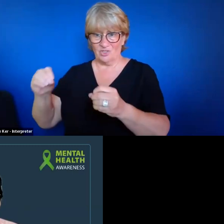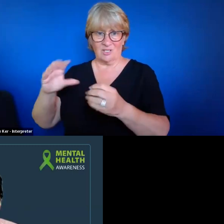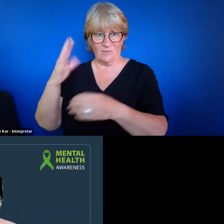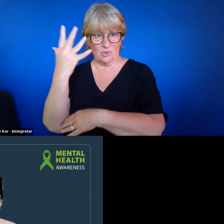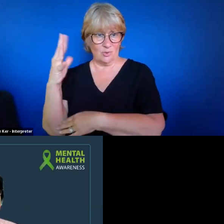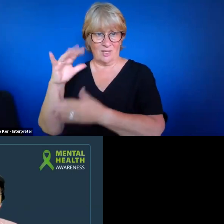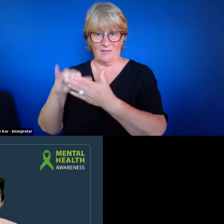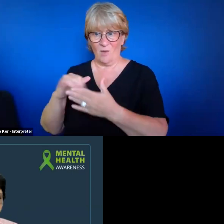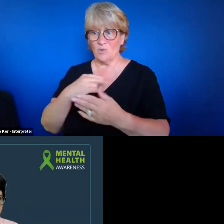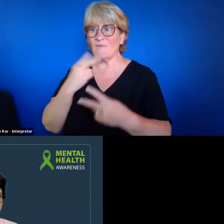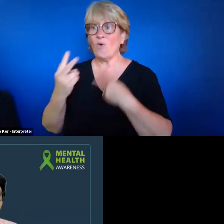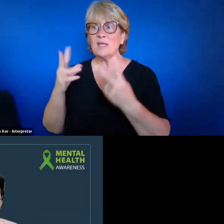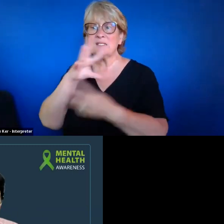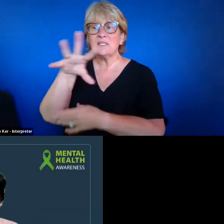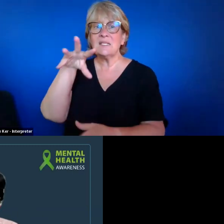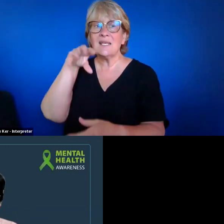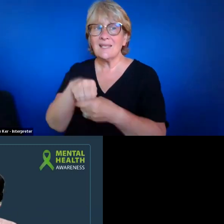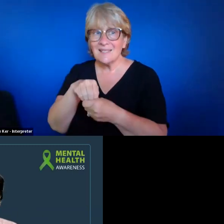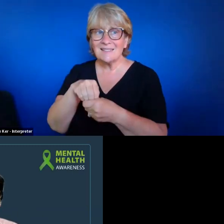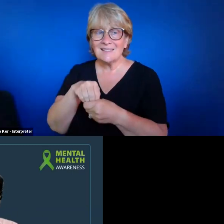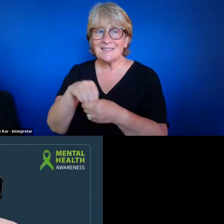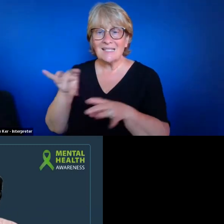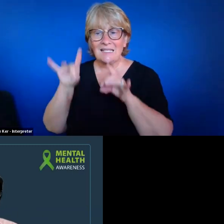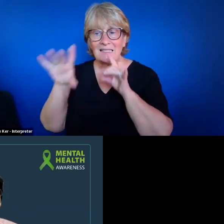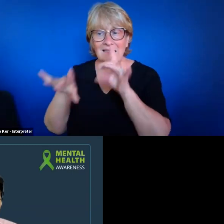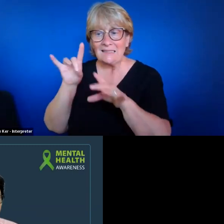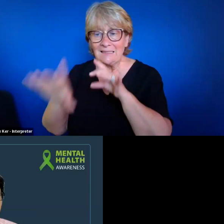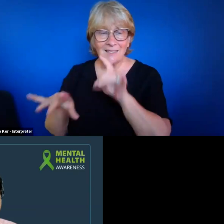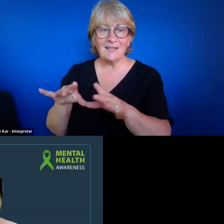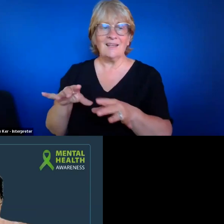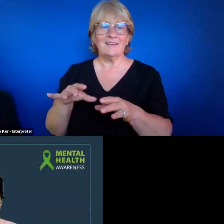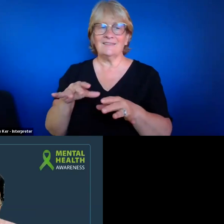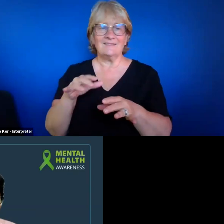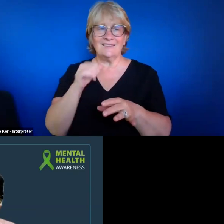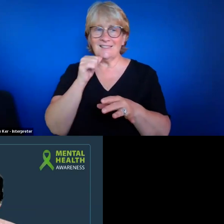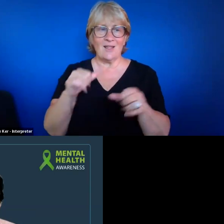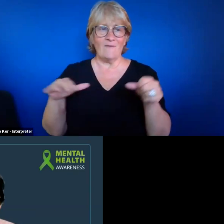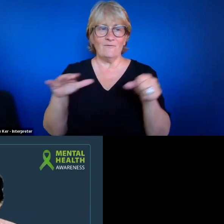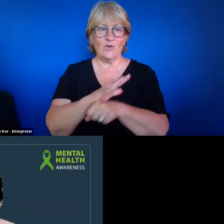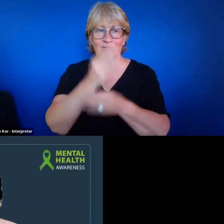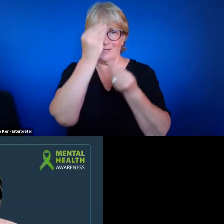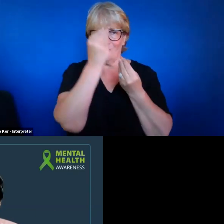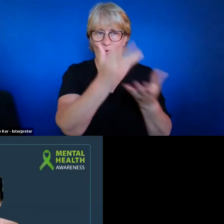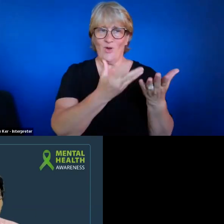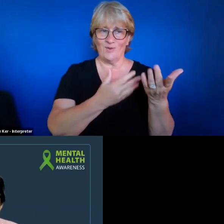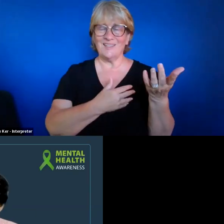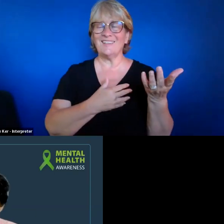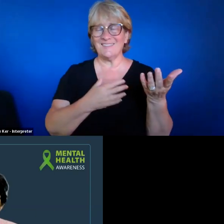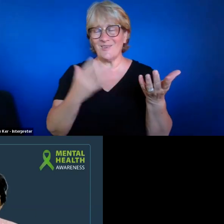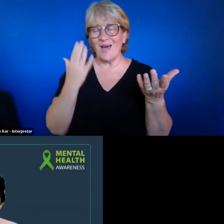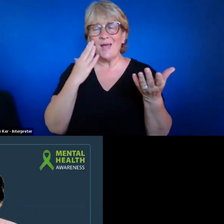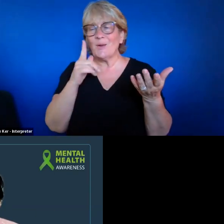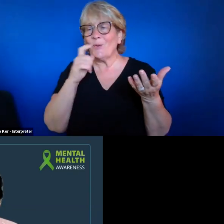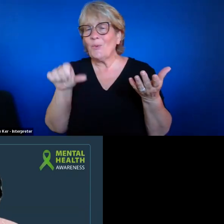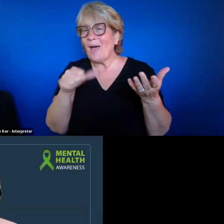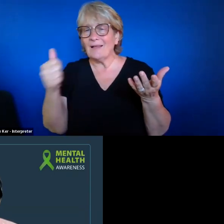those voices, then the system, as you said, Dr. Snowden, doesn't get fully informed. So that is, I don't know who else is